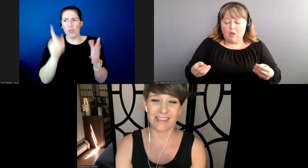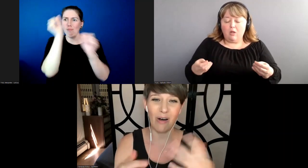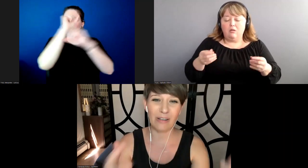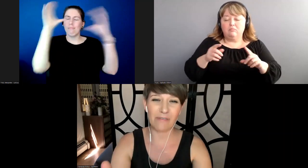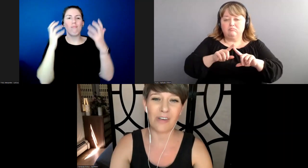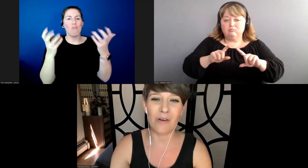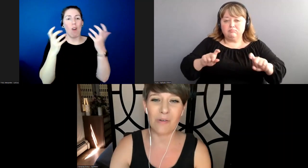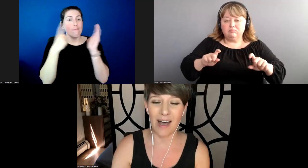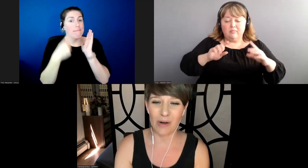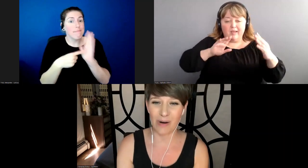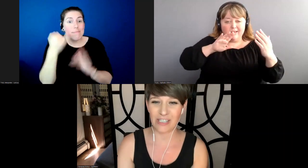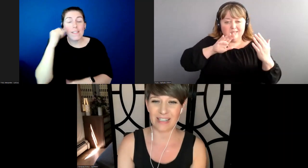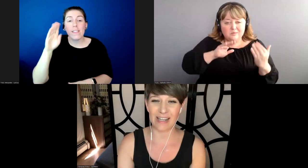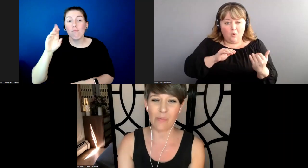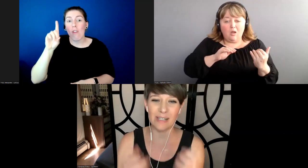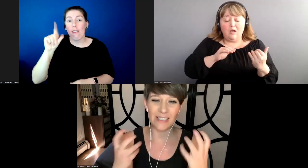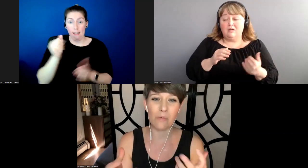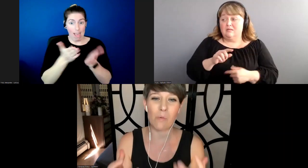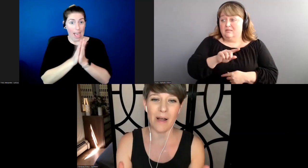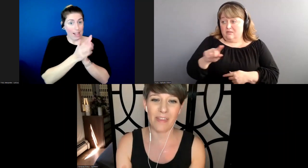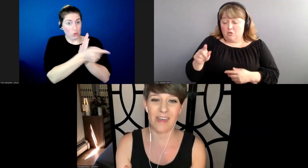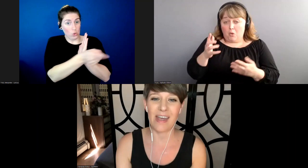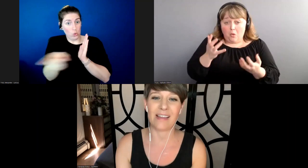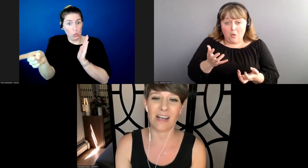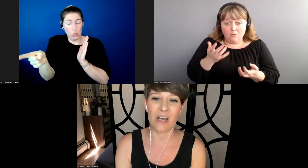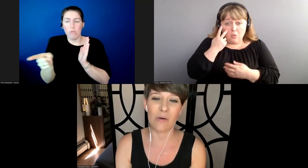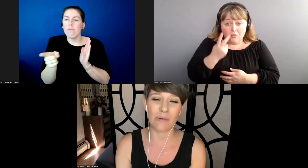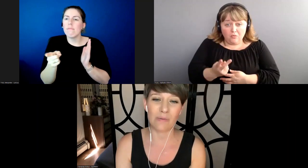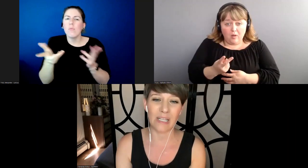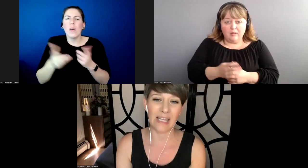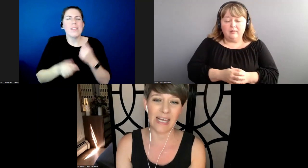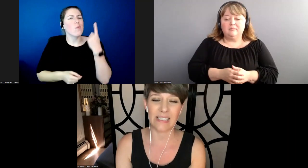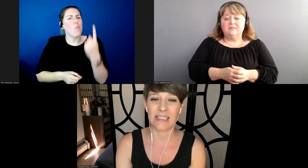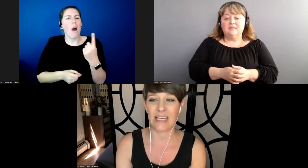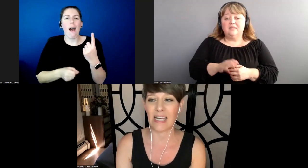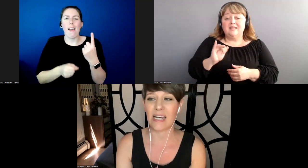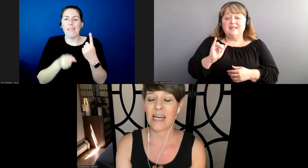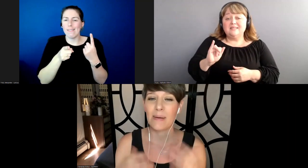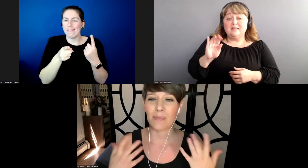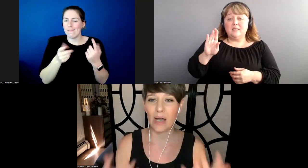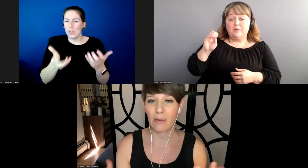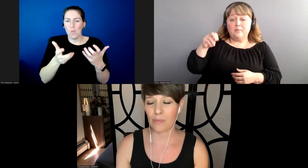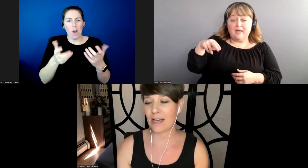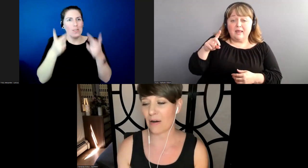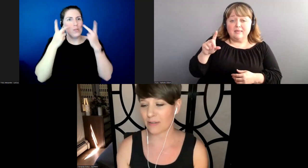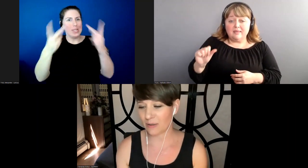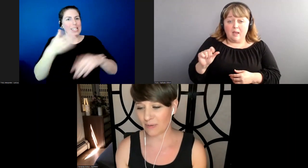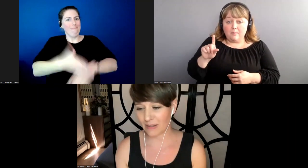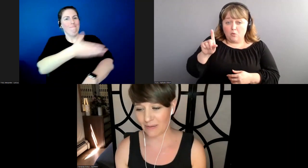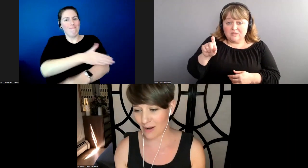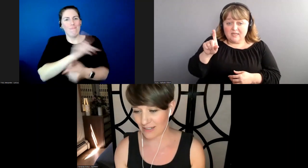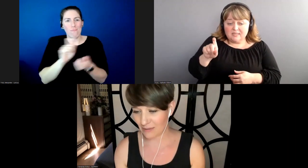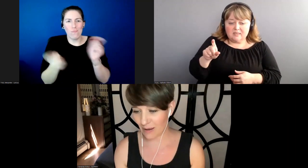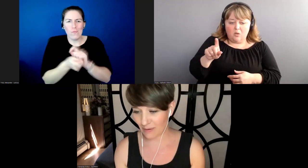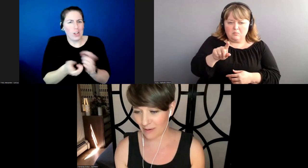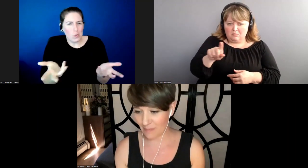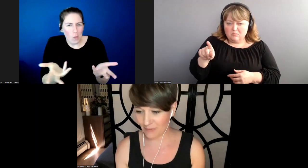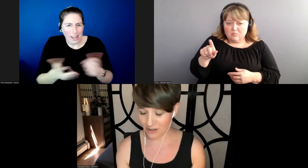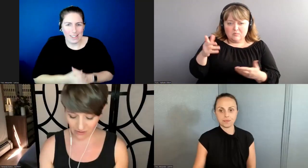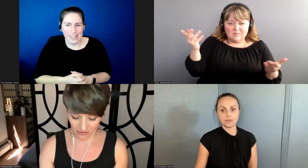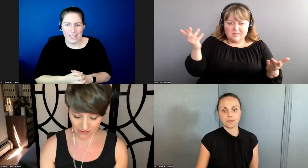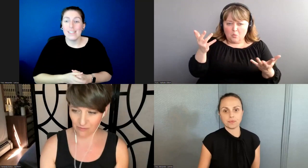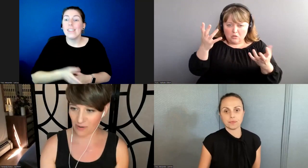ask all of you that question, like what's the one thing that you would really like to see? We also really want to